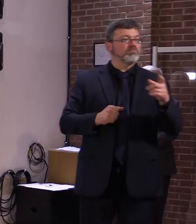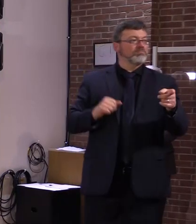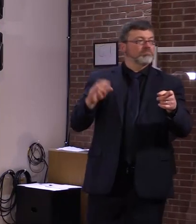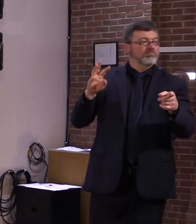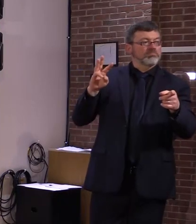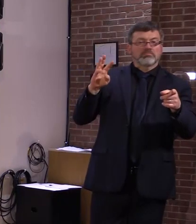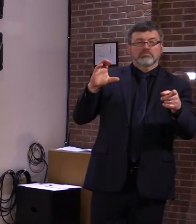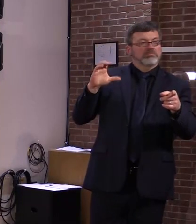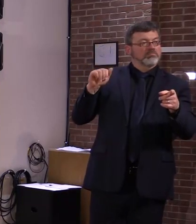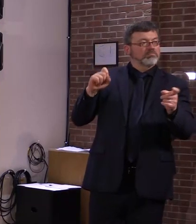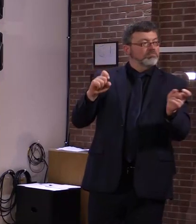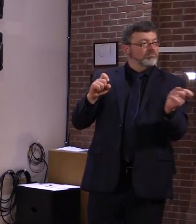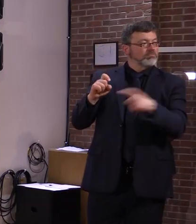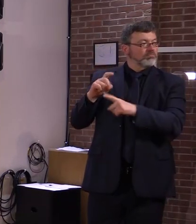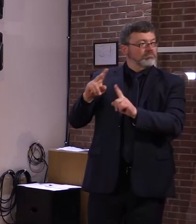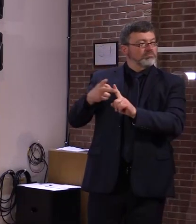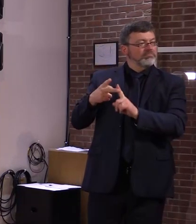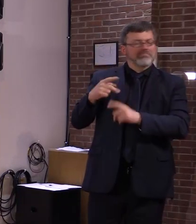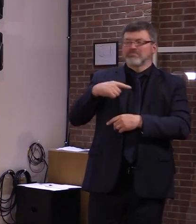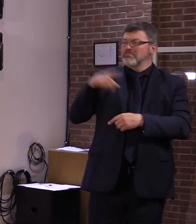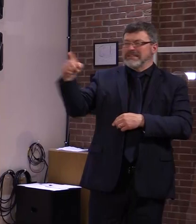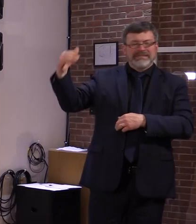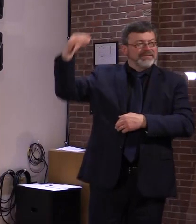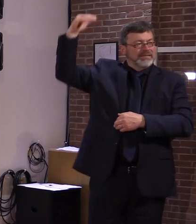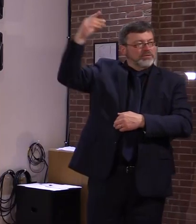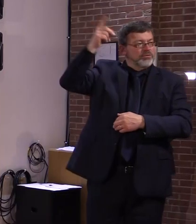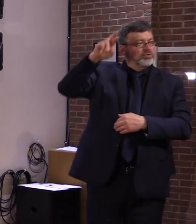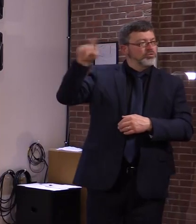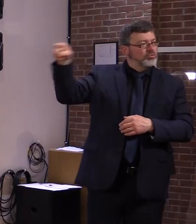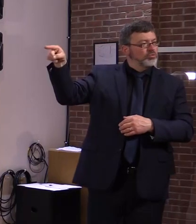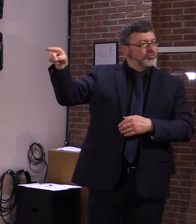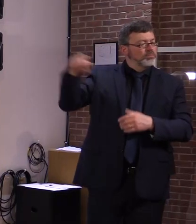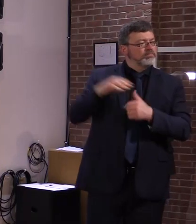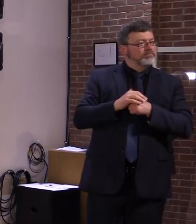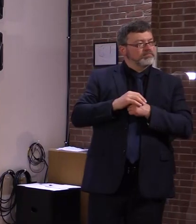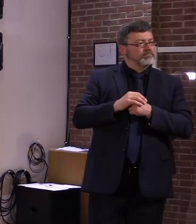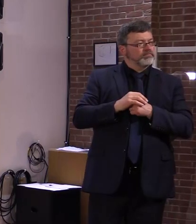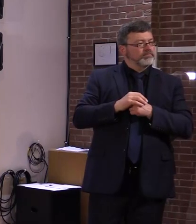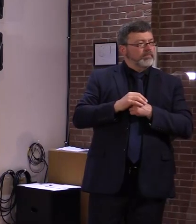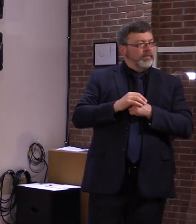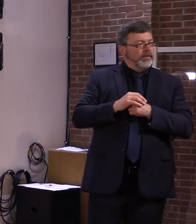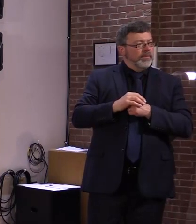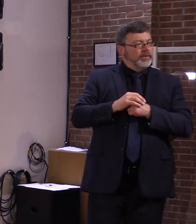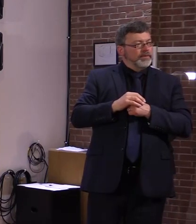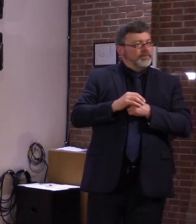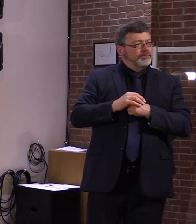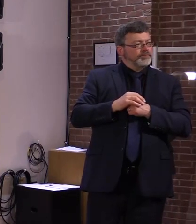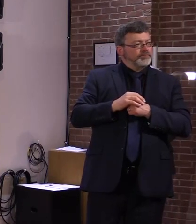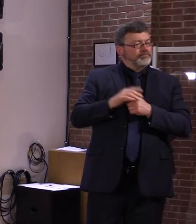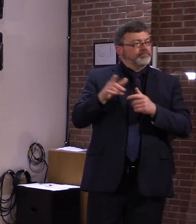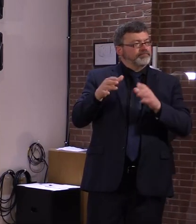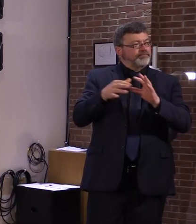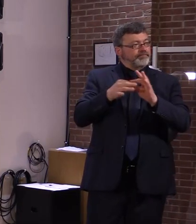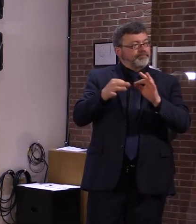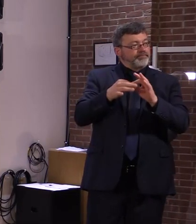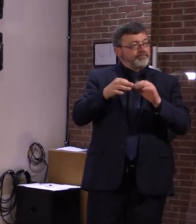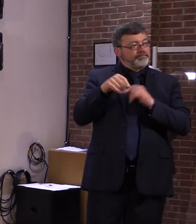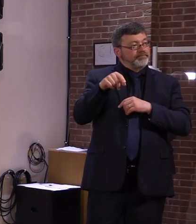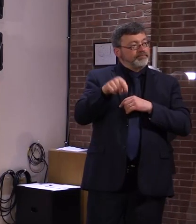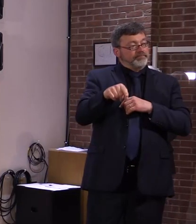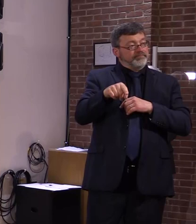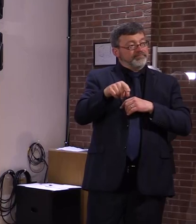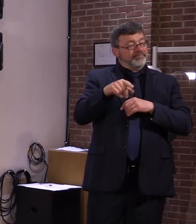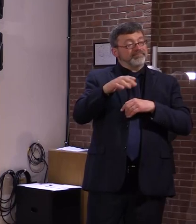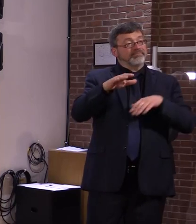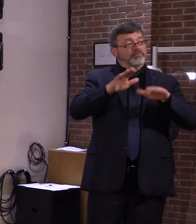question for Dr. Levine, can you talk about the implications for kids under 12 who still can't get the shots? I'm thinking,